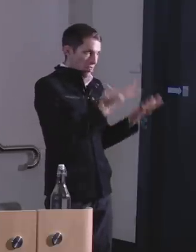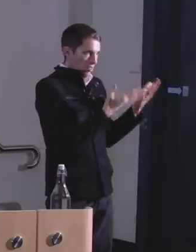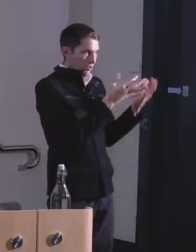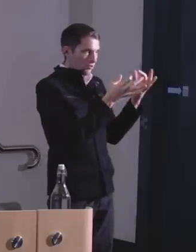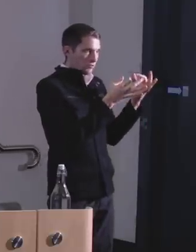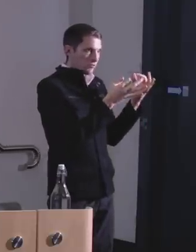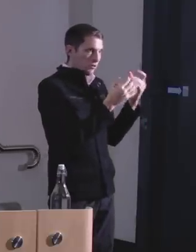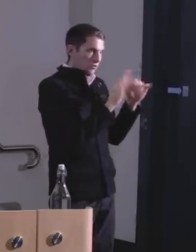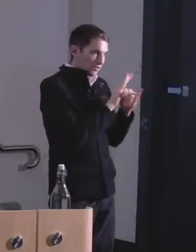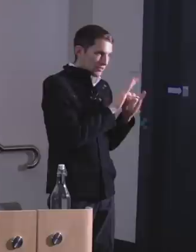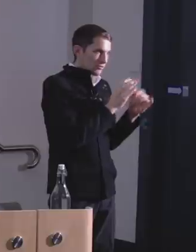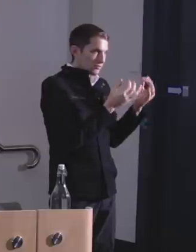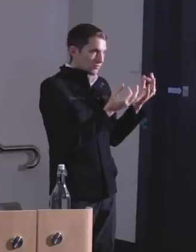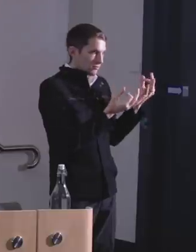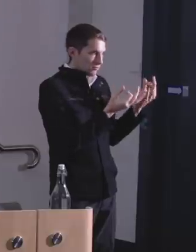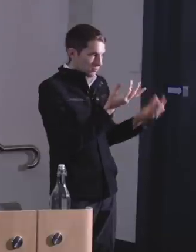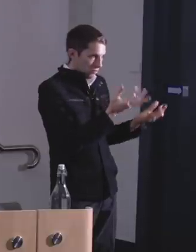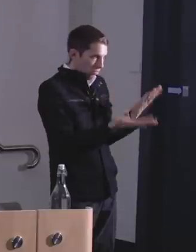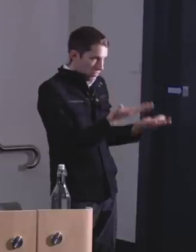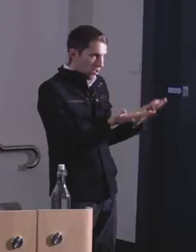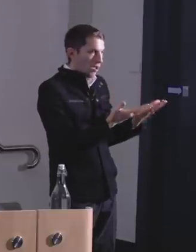more difficult.